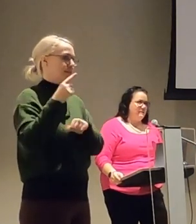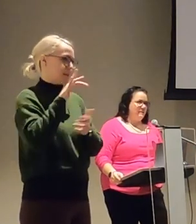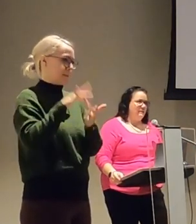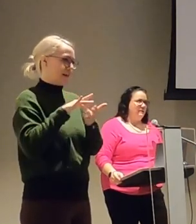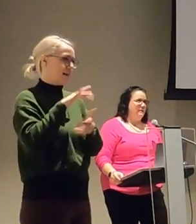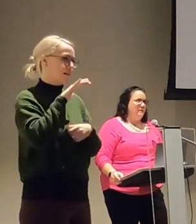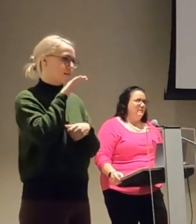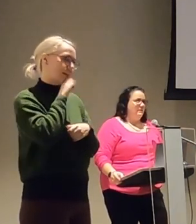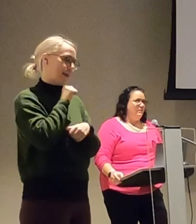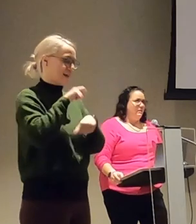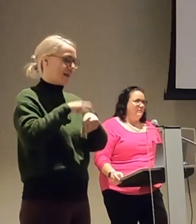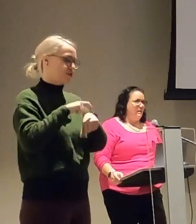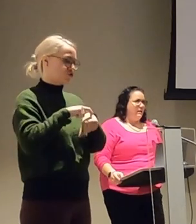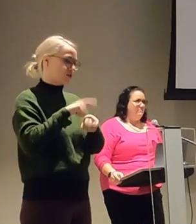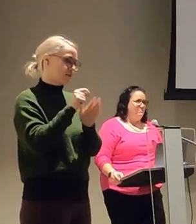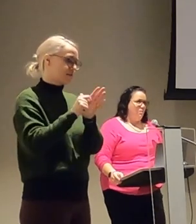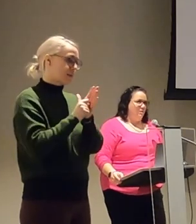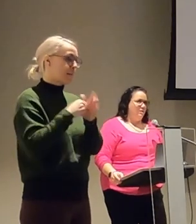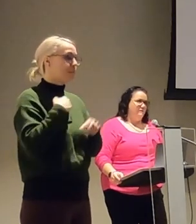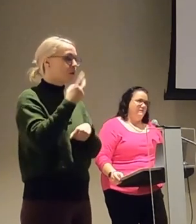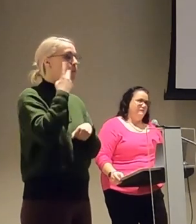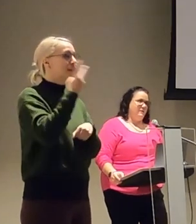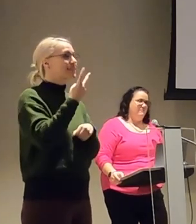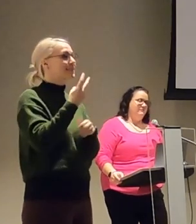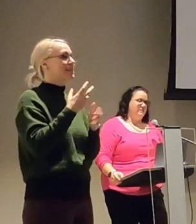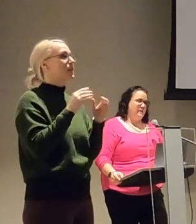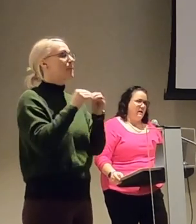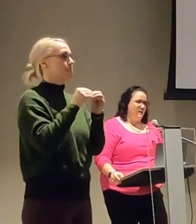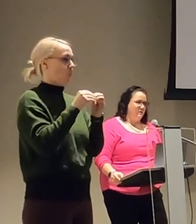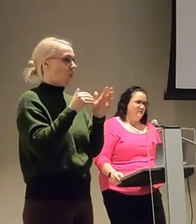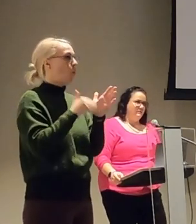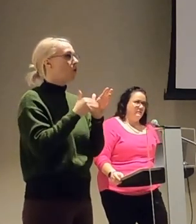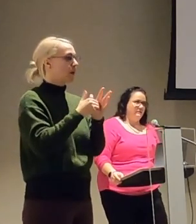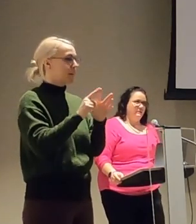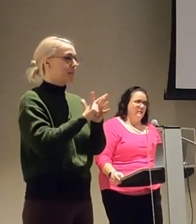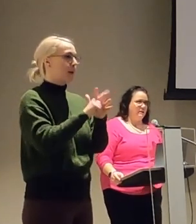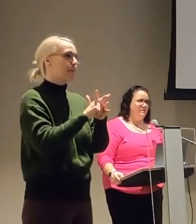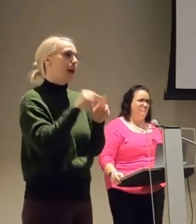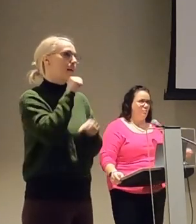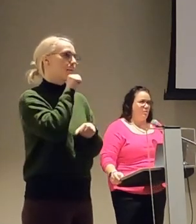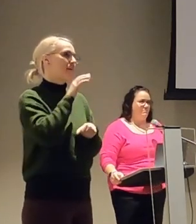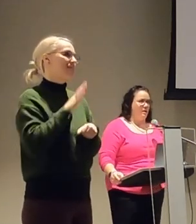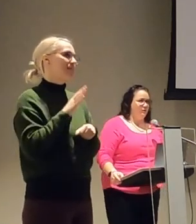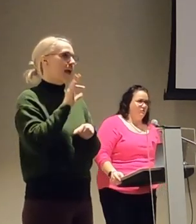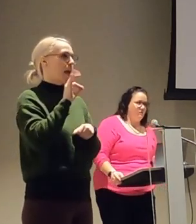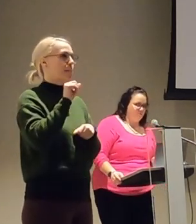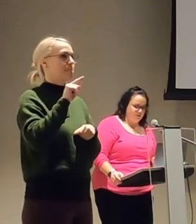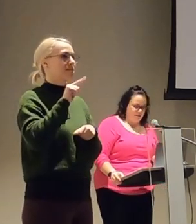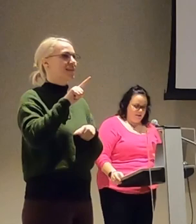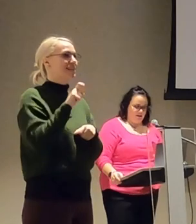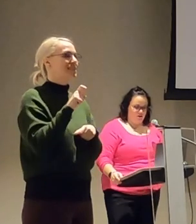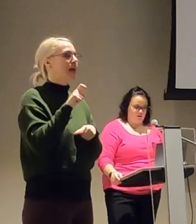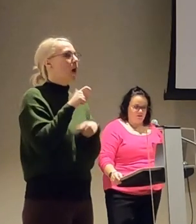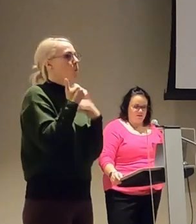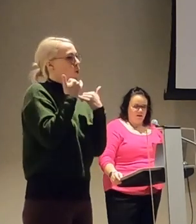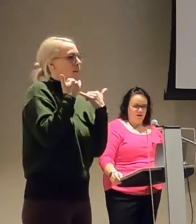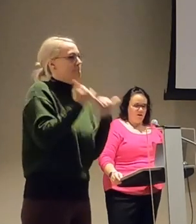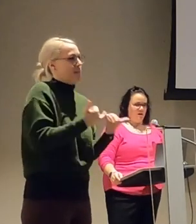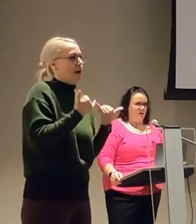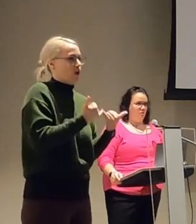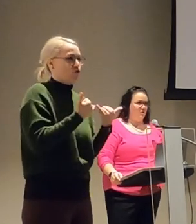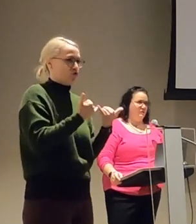really see a lot more of the femme fatale in more modern